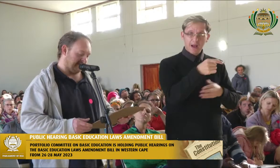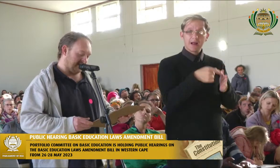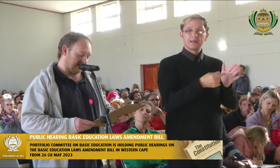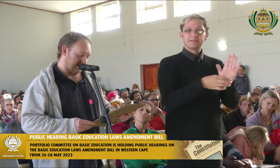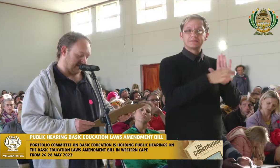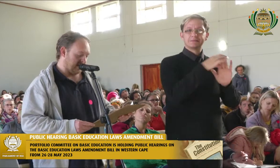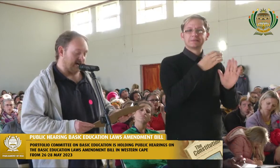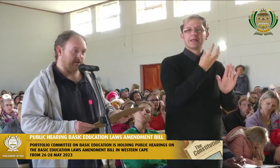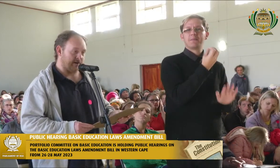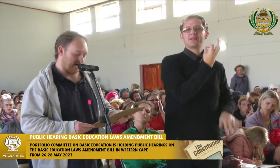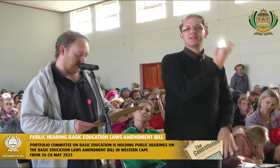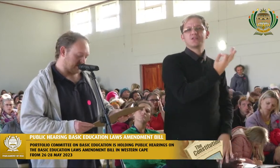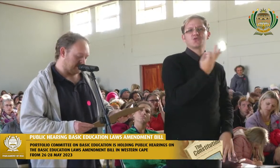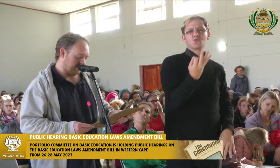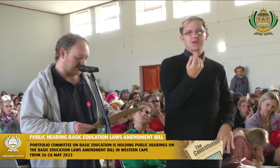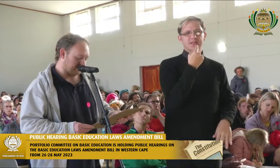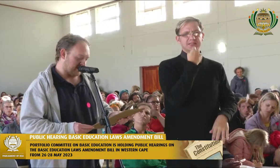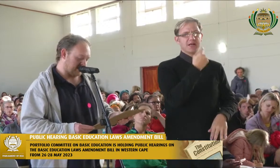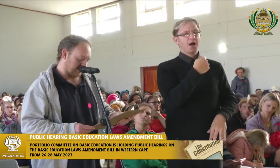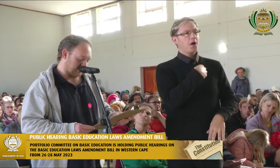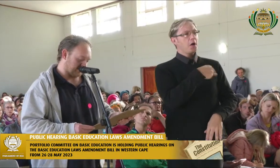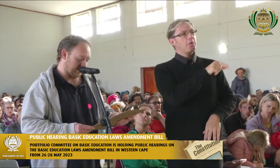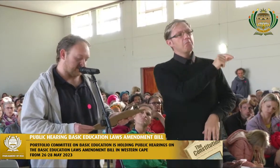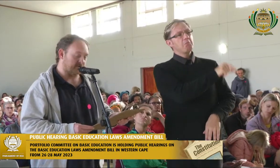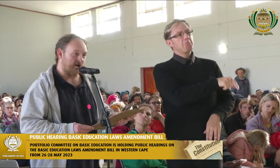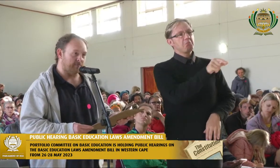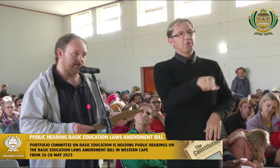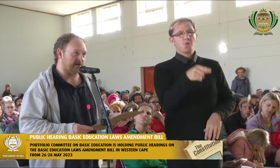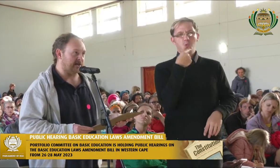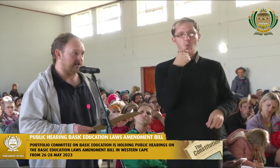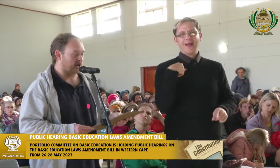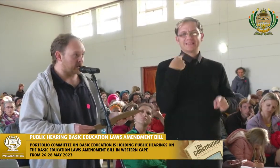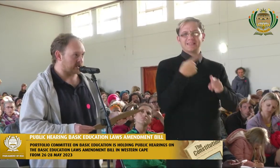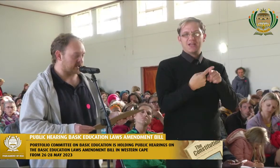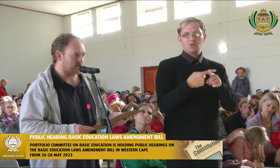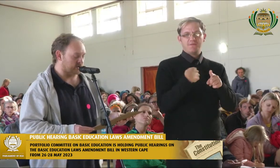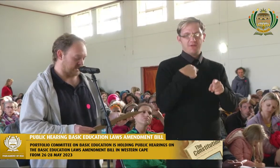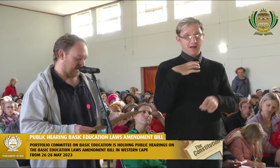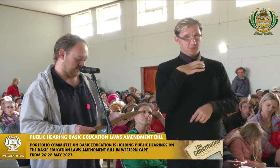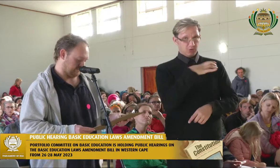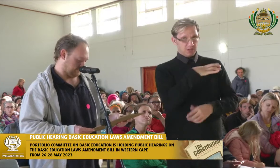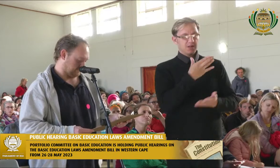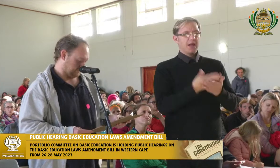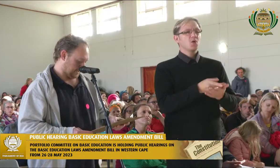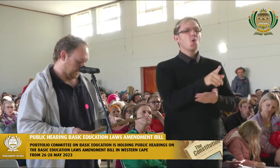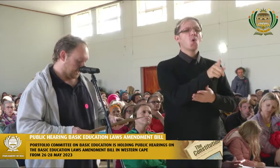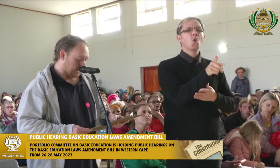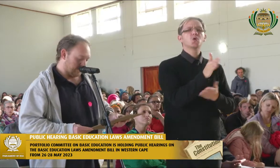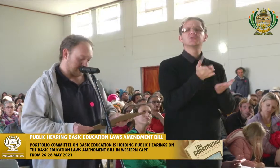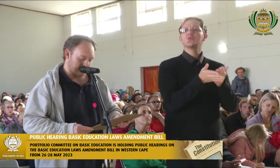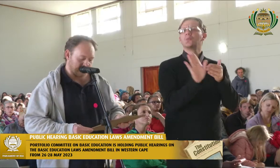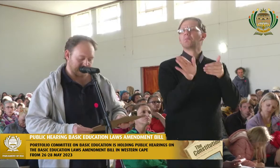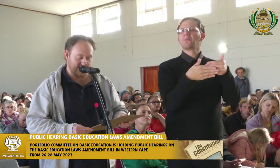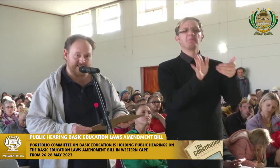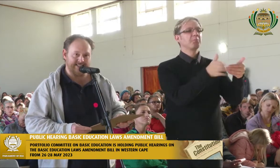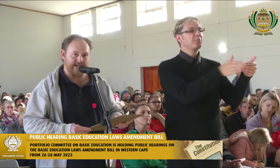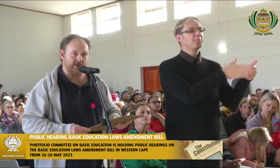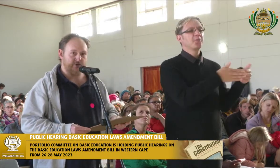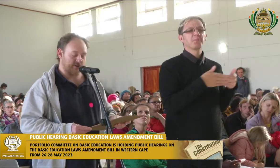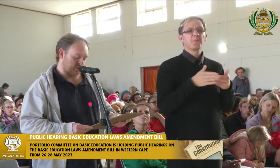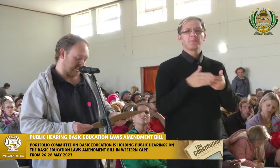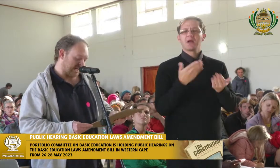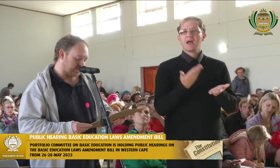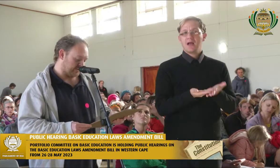33 conveniently empowers members of the Executive Council to arbitrarily close schools down. We must recognize